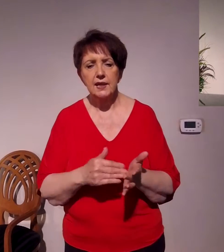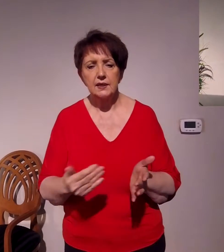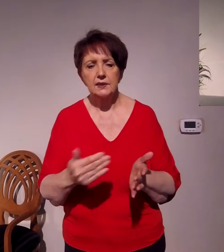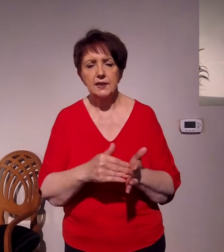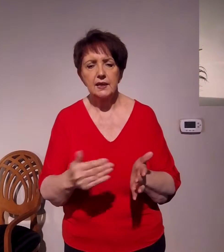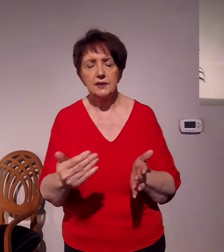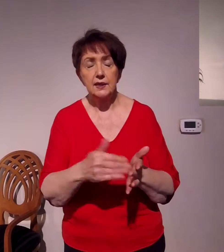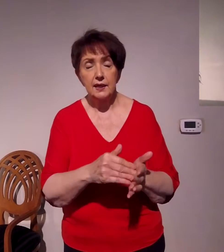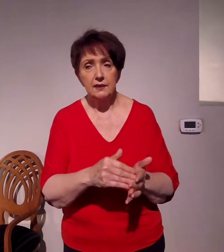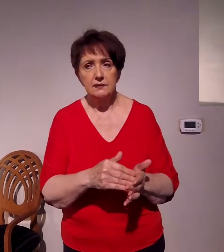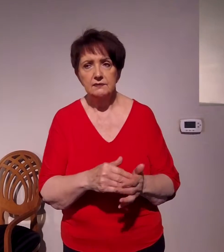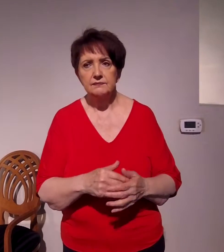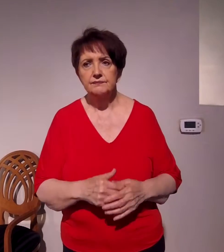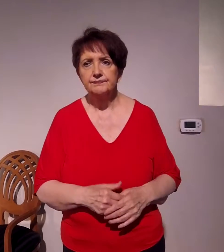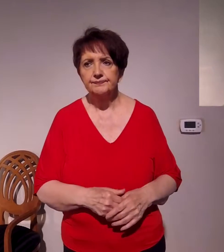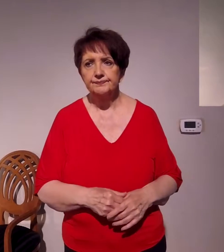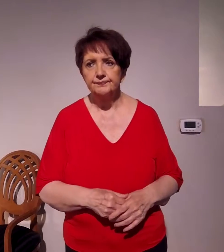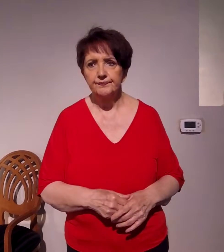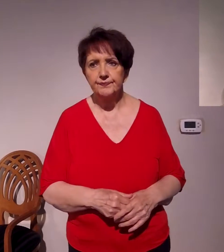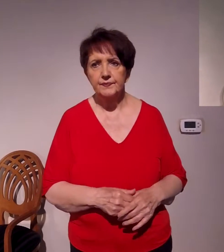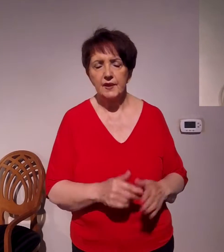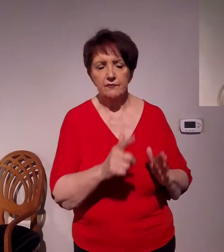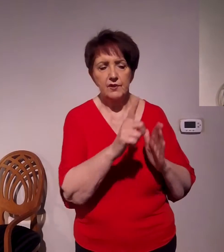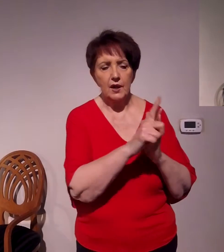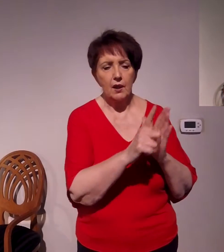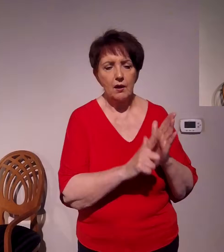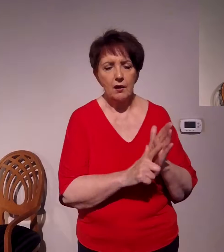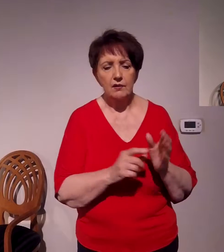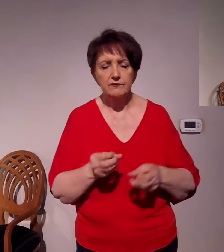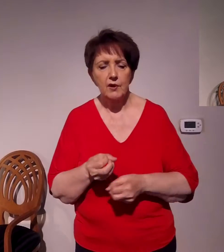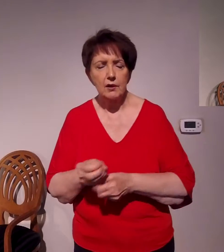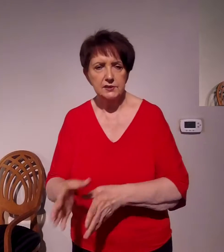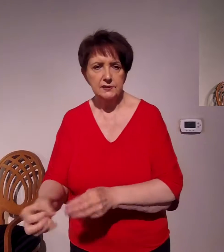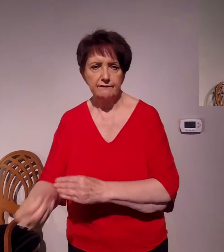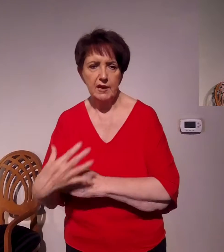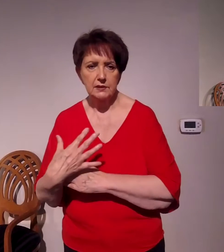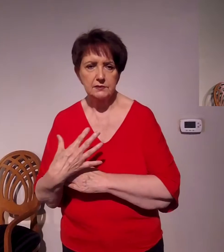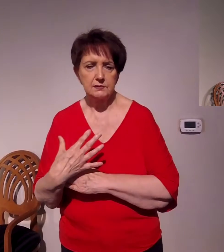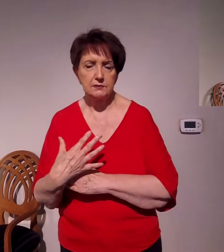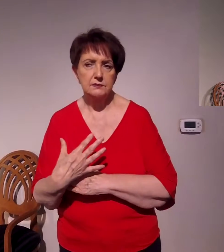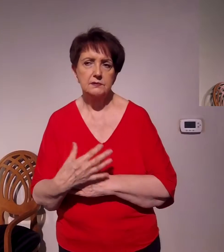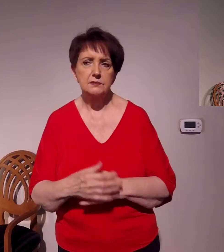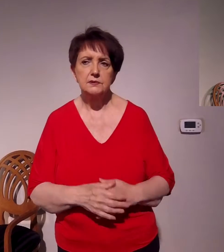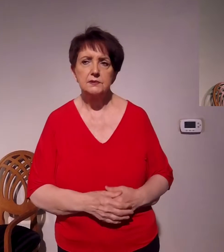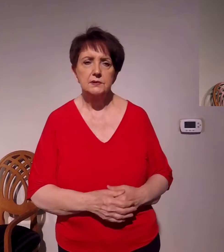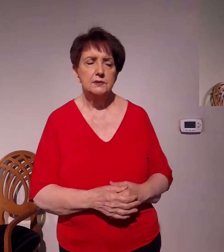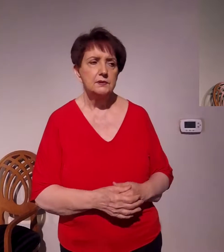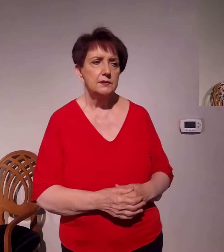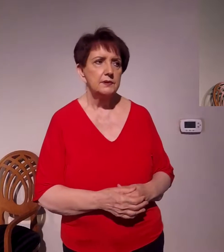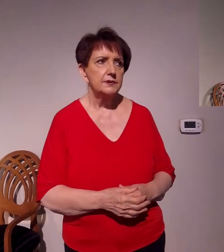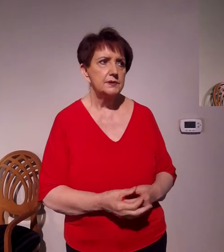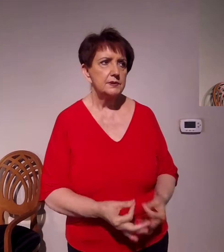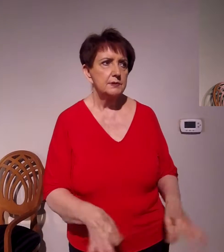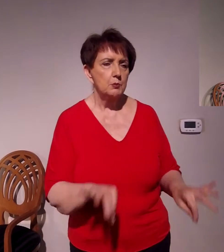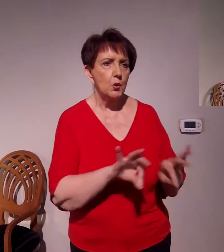in his teachings of the law of cause and effect. One of the key things that we teach here.